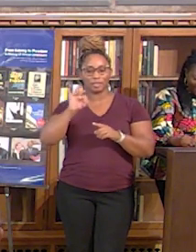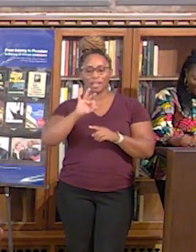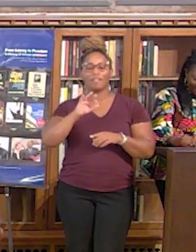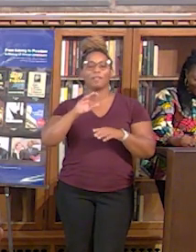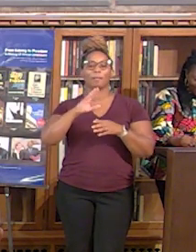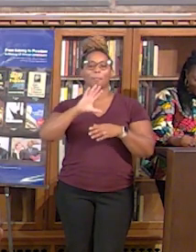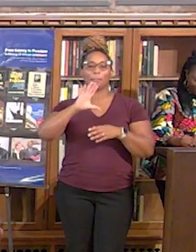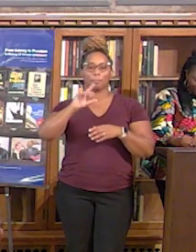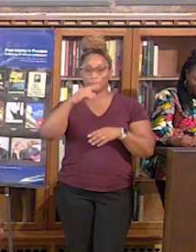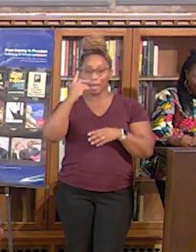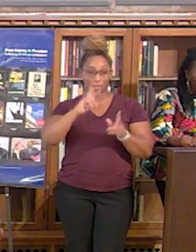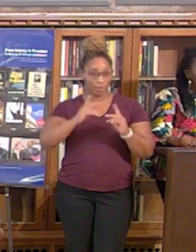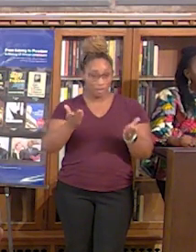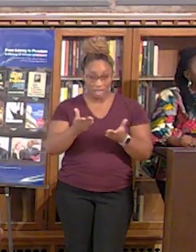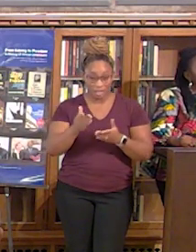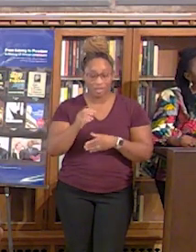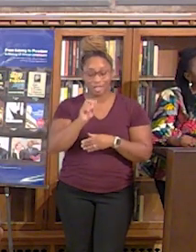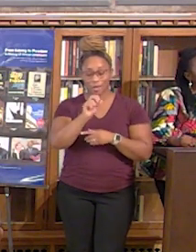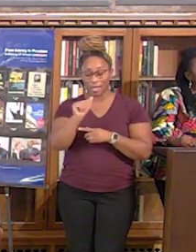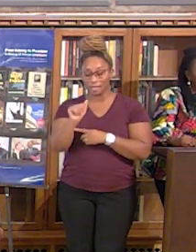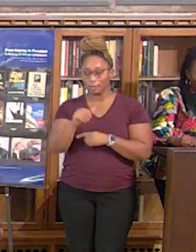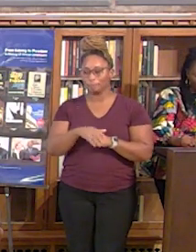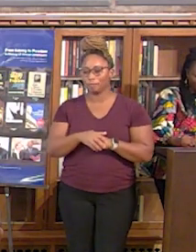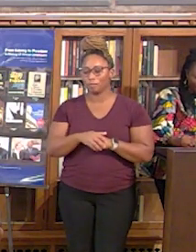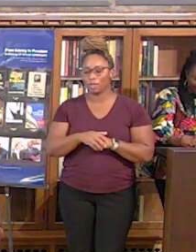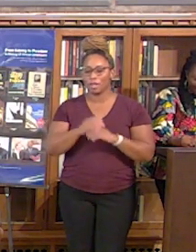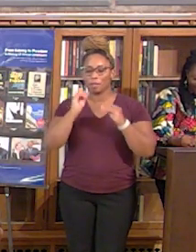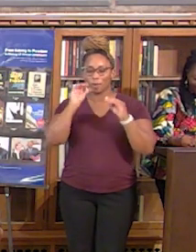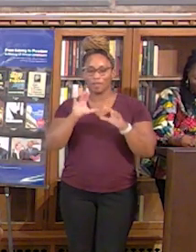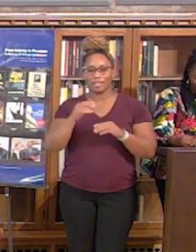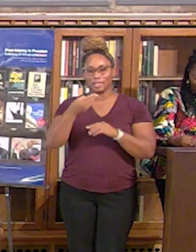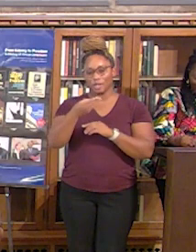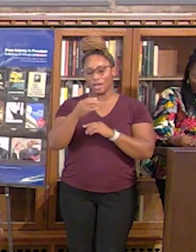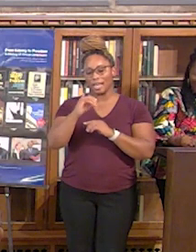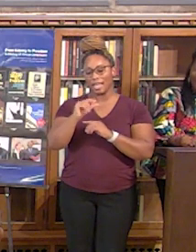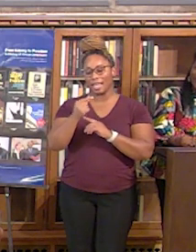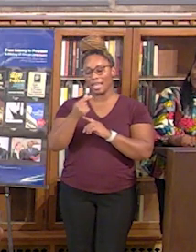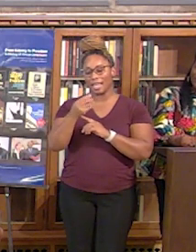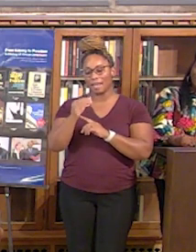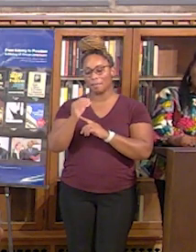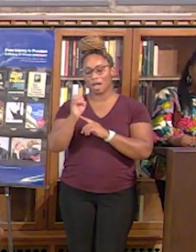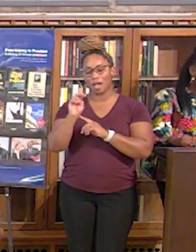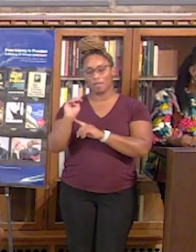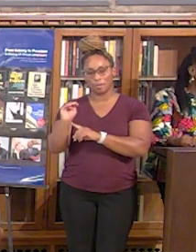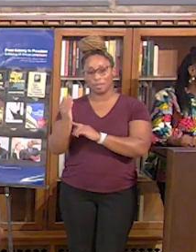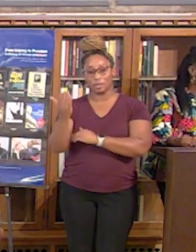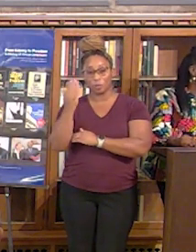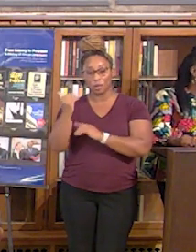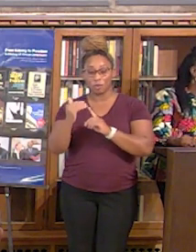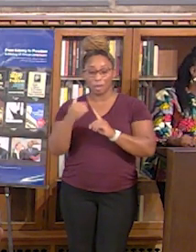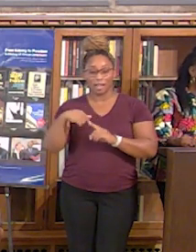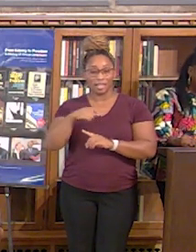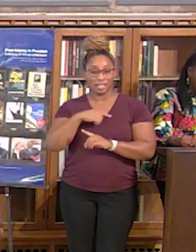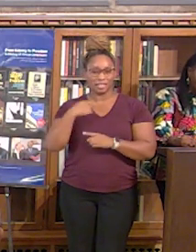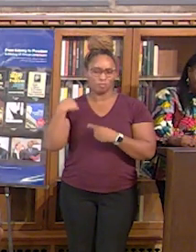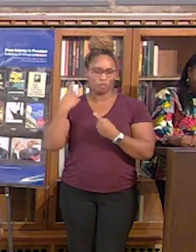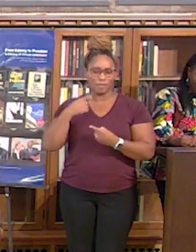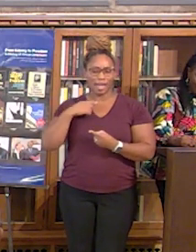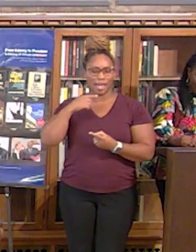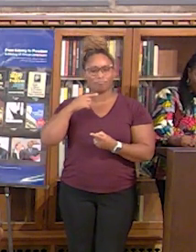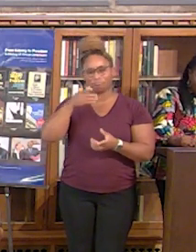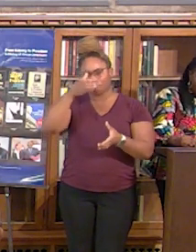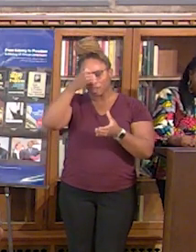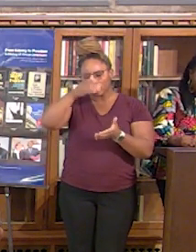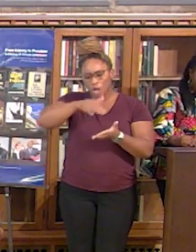in the United States while Professor higin Botham reminded us this morning that there had been scholarly surveys of black